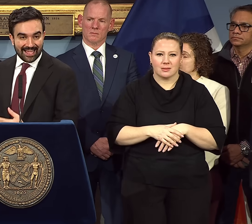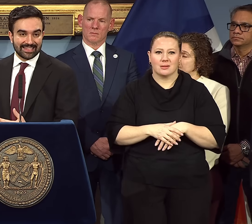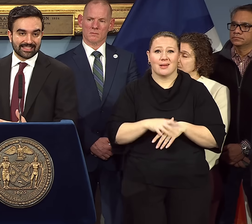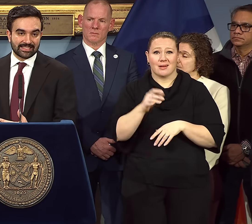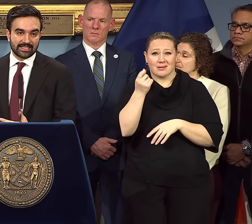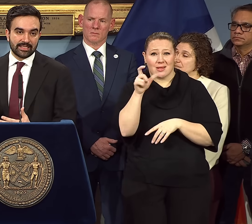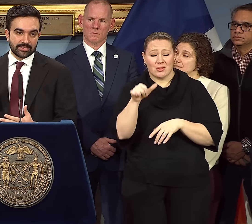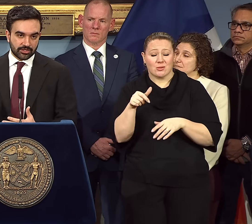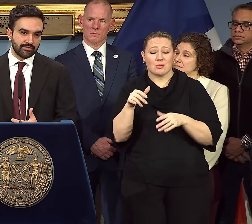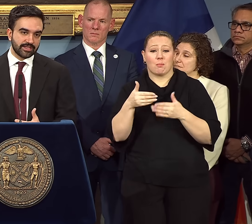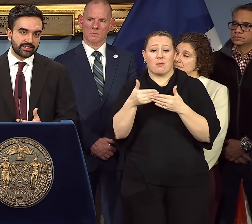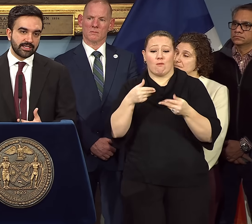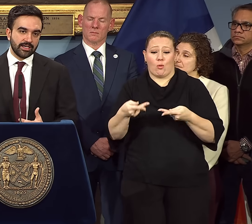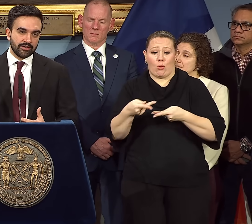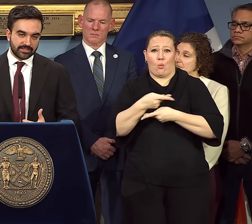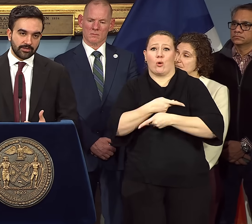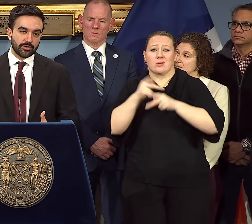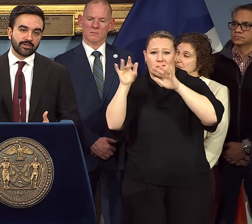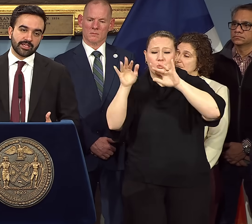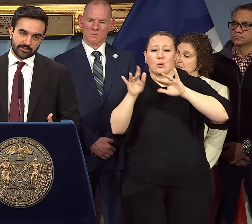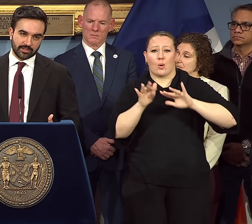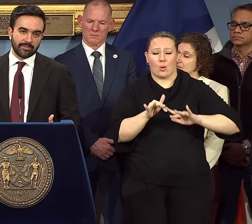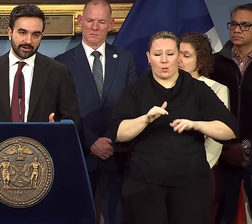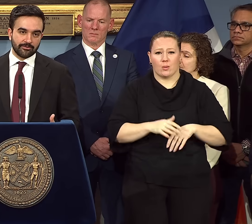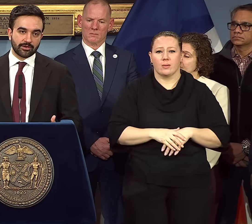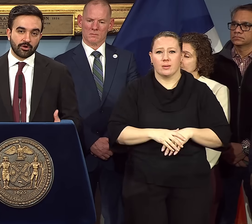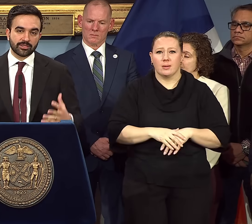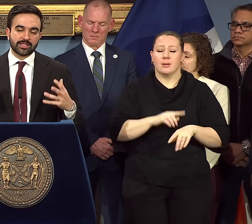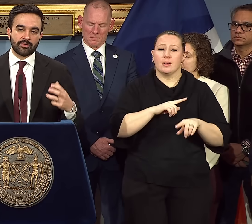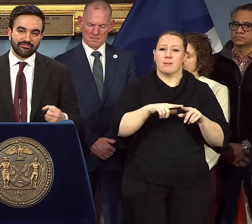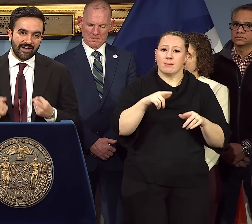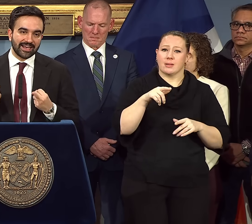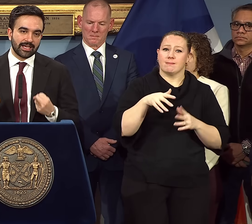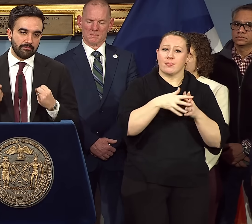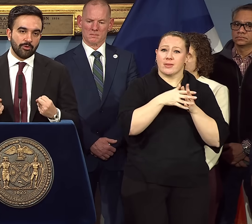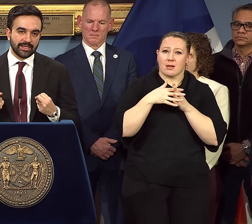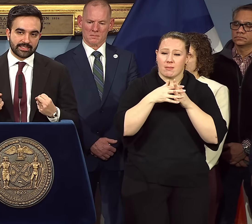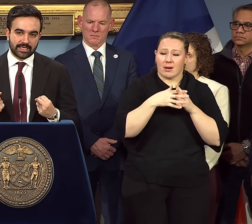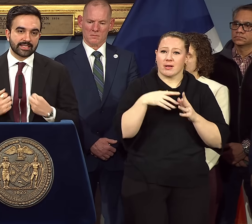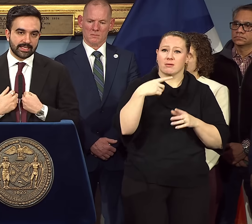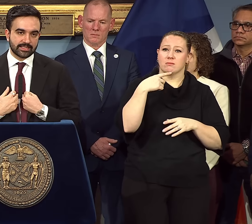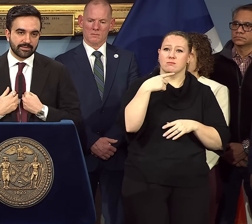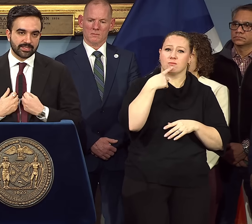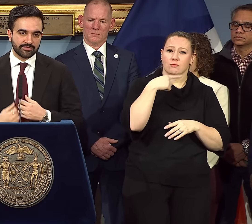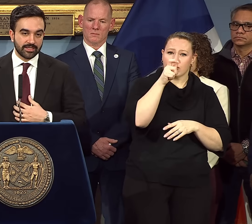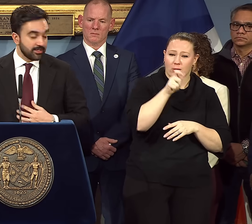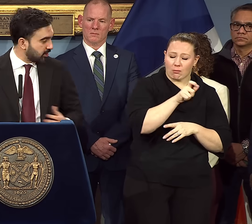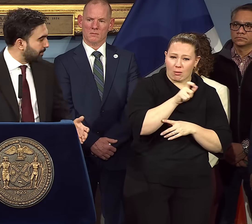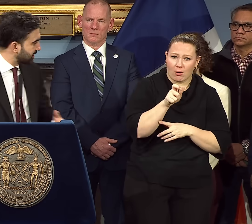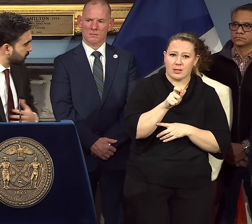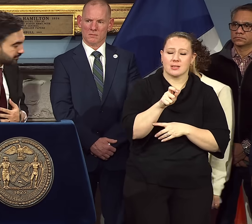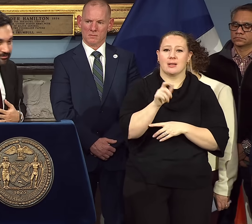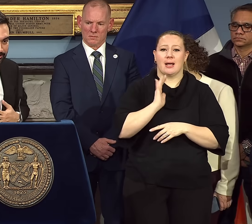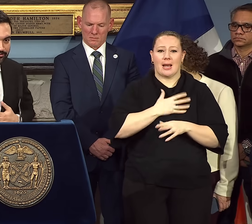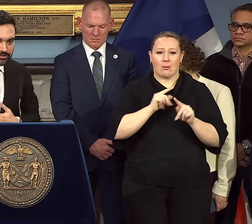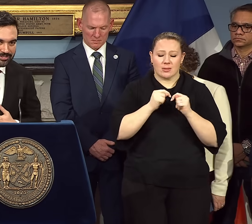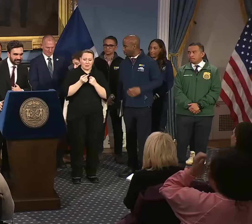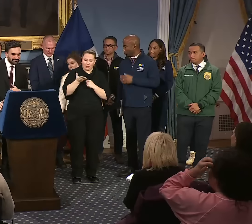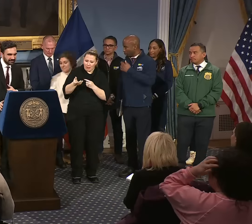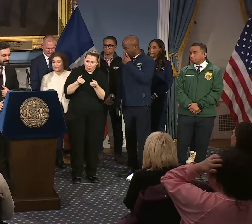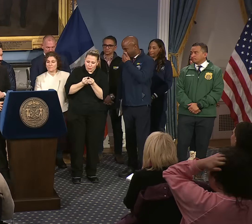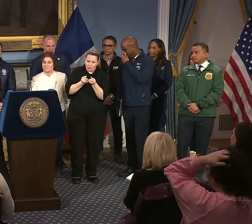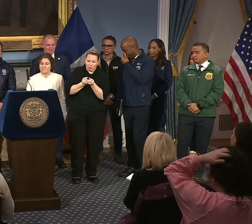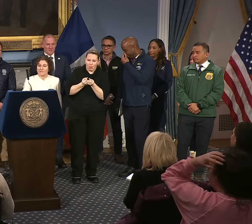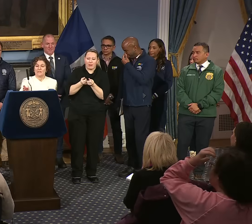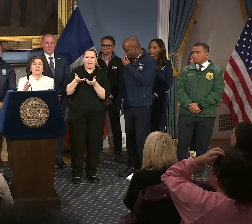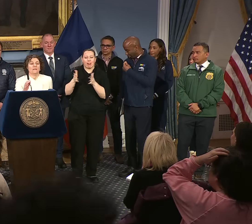the kindness, the service of city workers and also the American Red Cross that they were finding a moment to get a sense of themselves. So I'll pass it over for your first question.